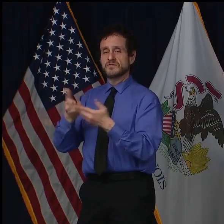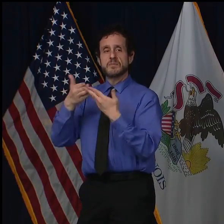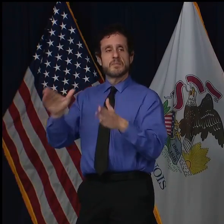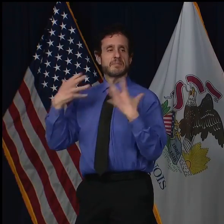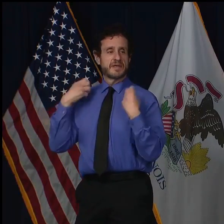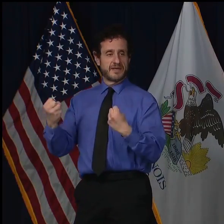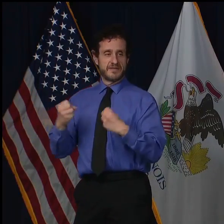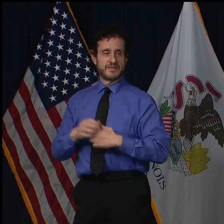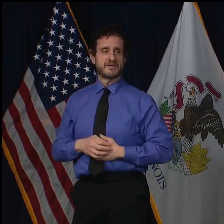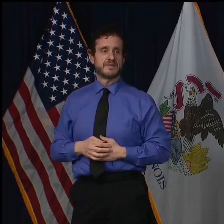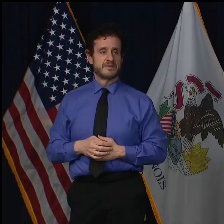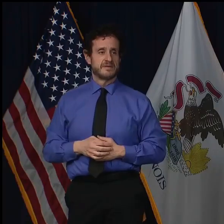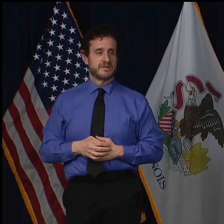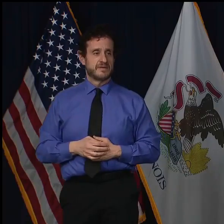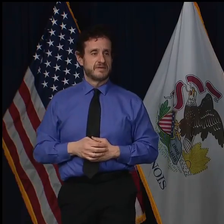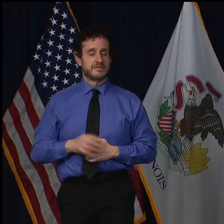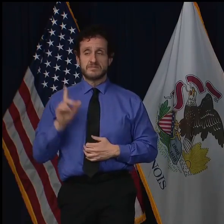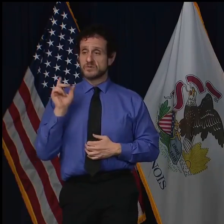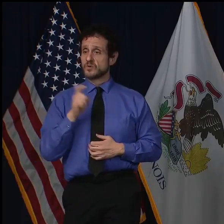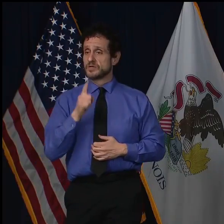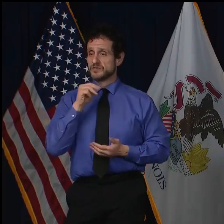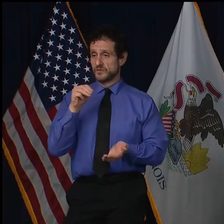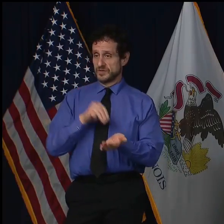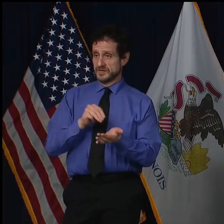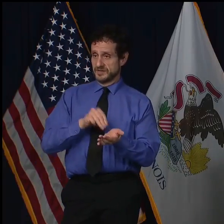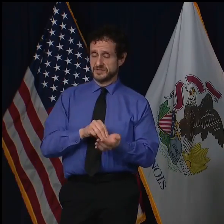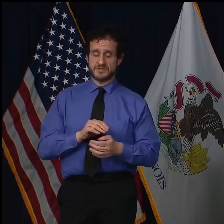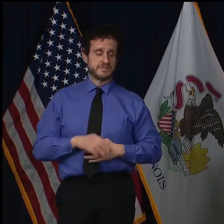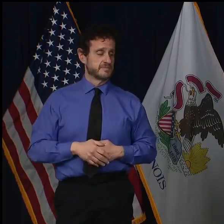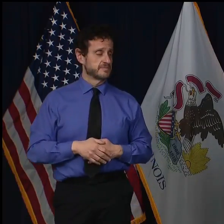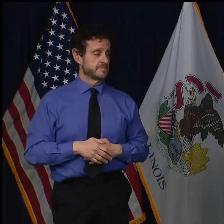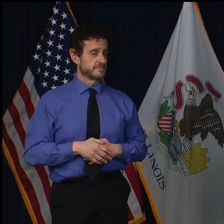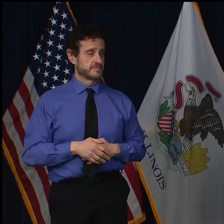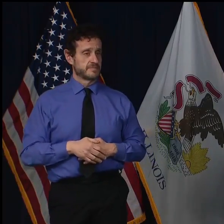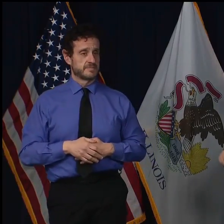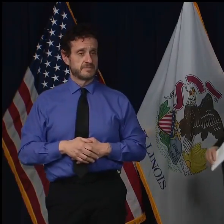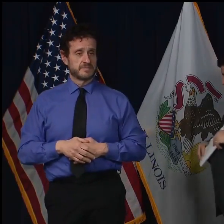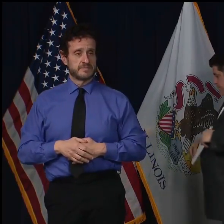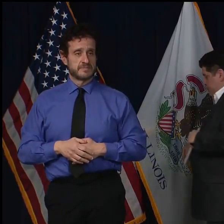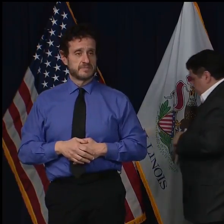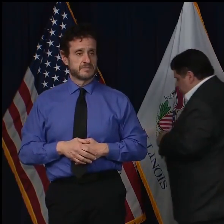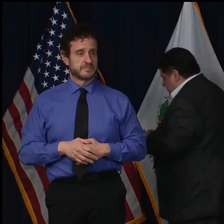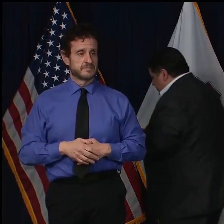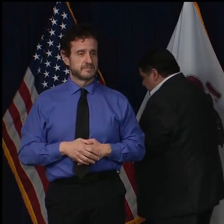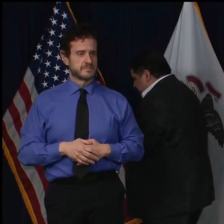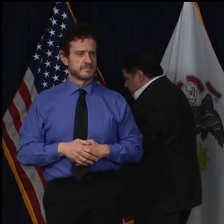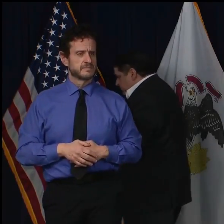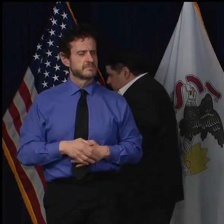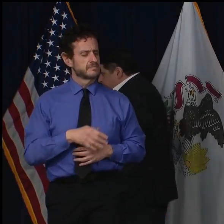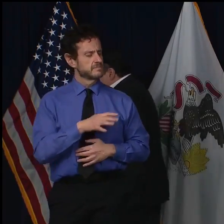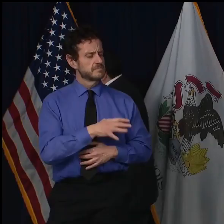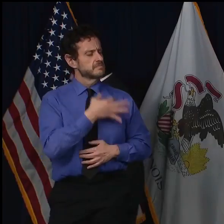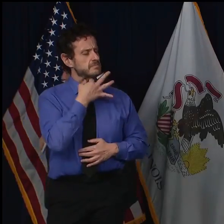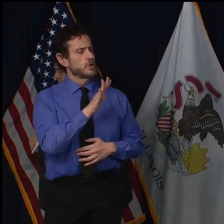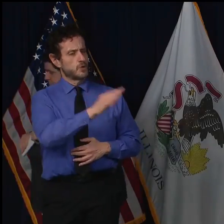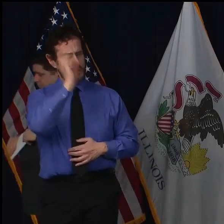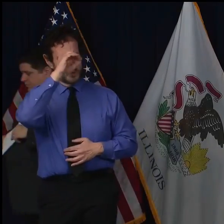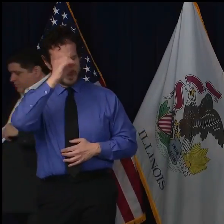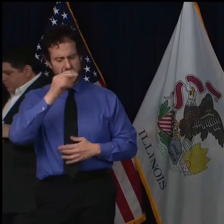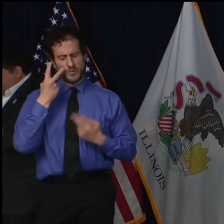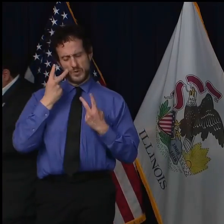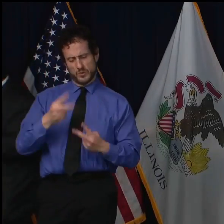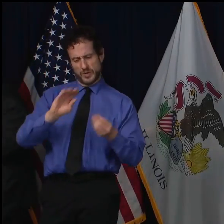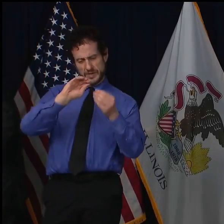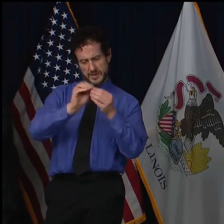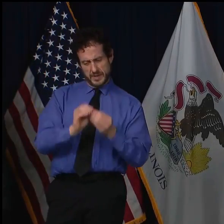me by the experts. Okay. A couple questions for Dr. Zike. Mm-hmm. I will talk to you about that. What do you see when you look at this data?